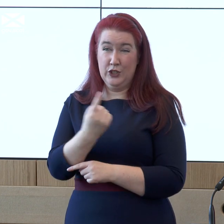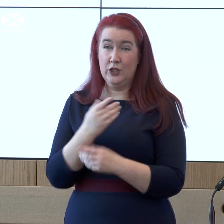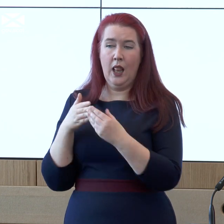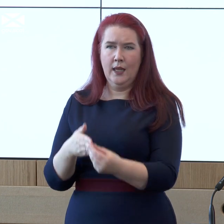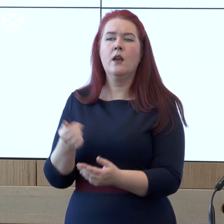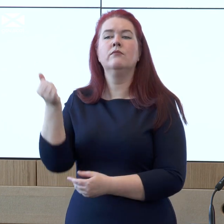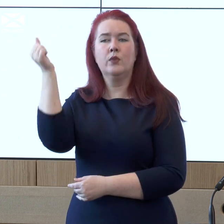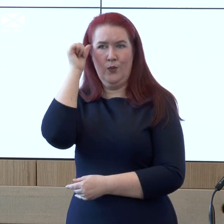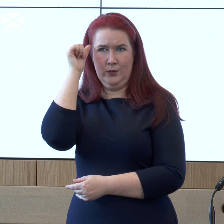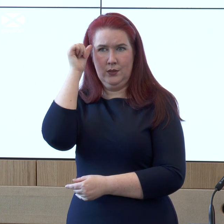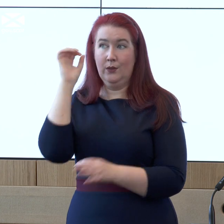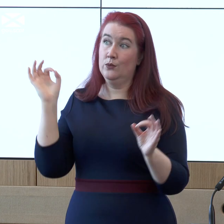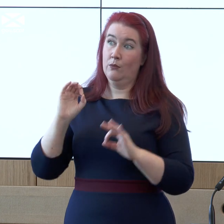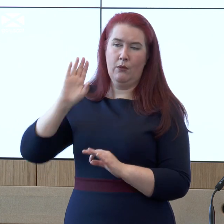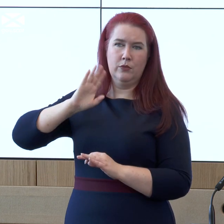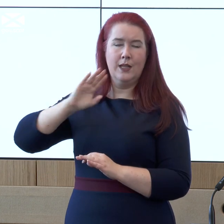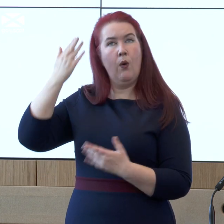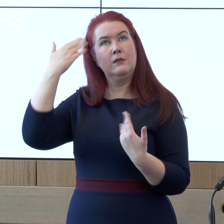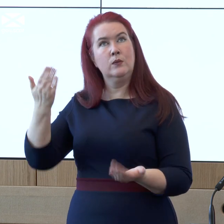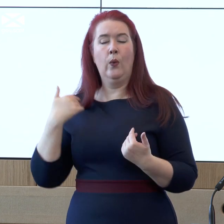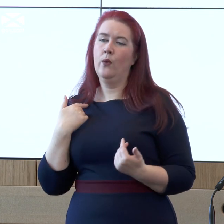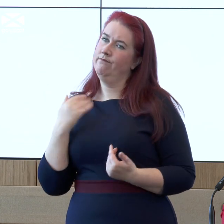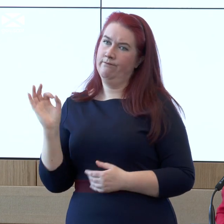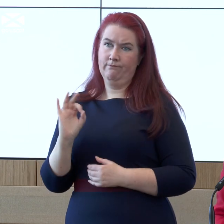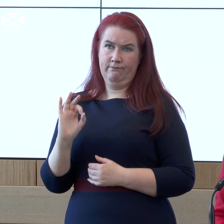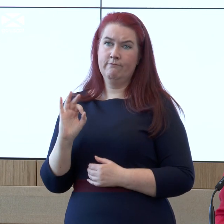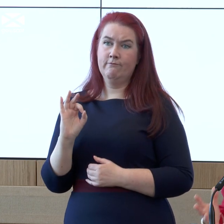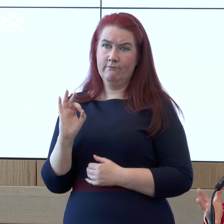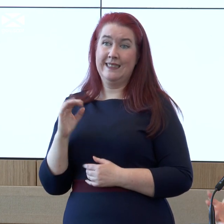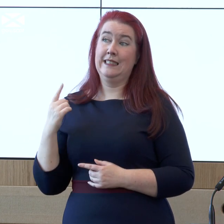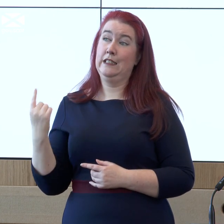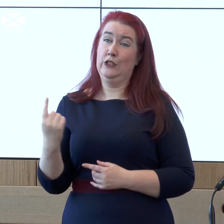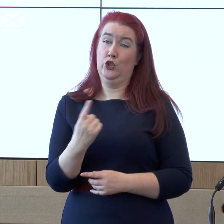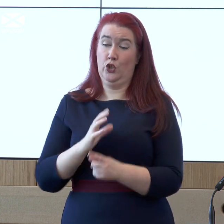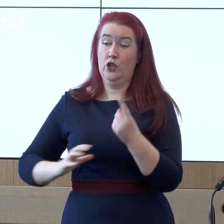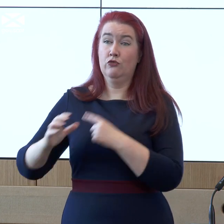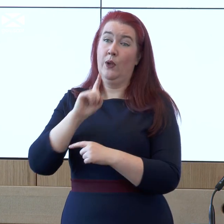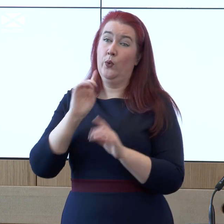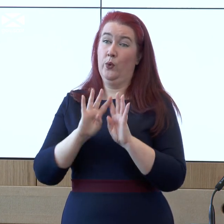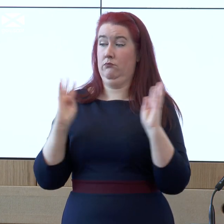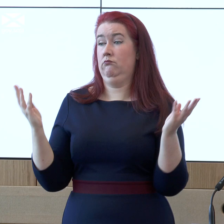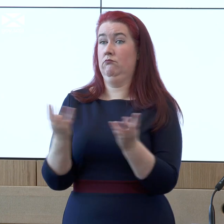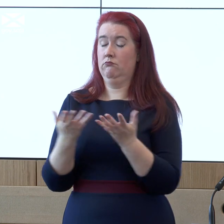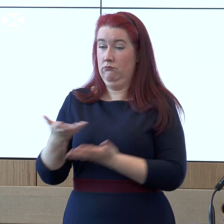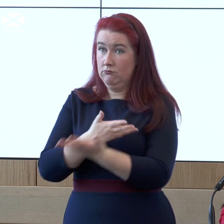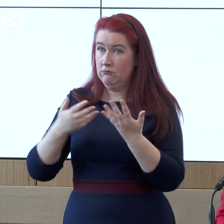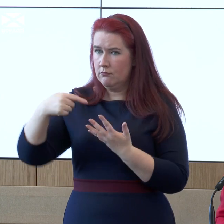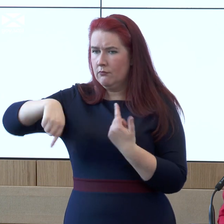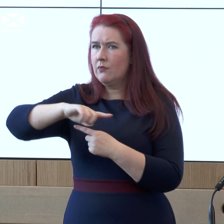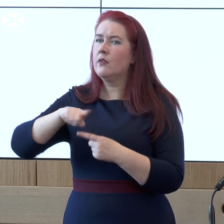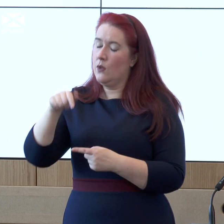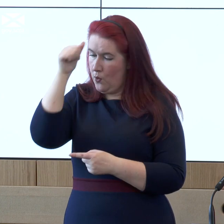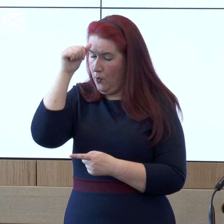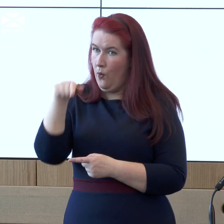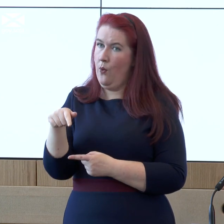one can pretend otherwise. And each and every country gathered round the negotiating table also knows the